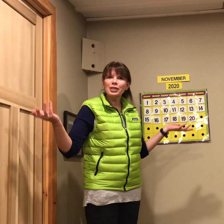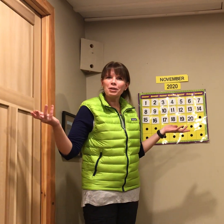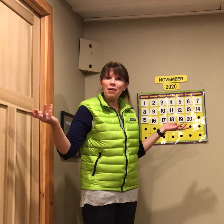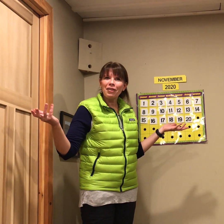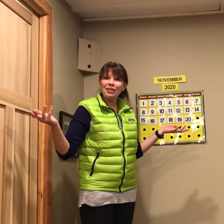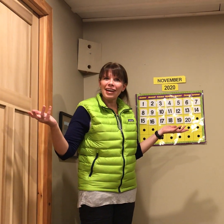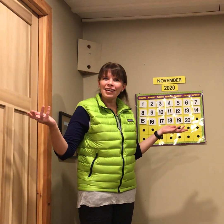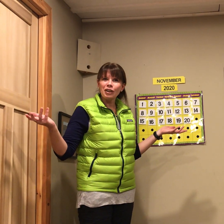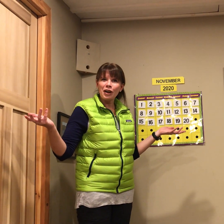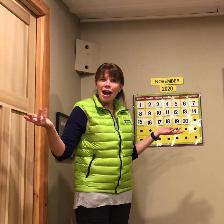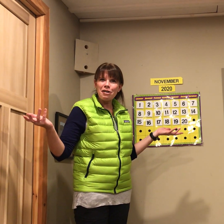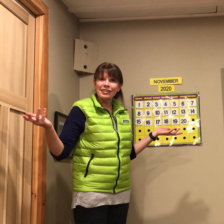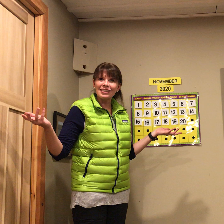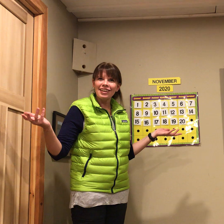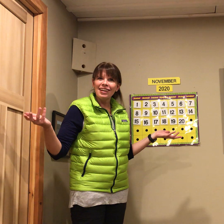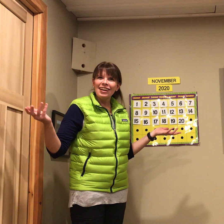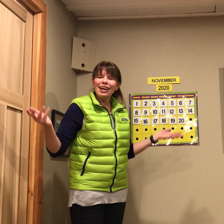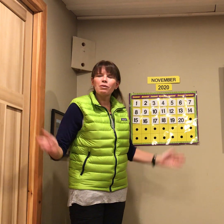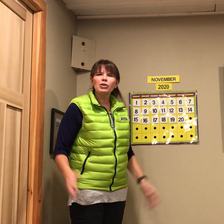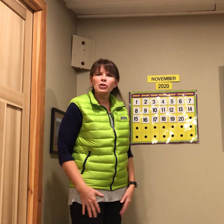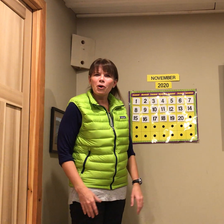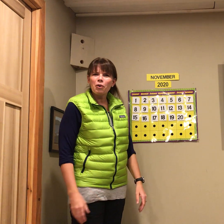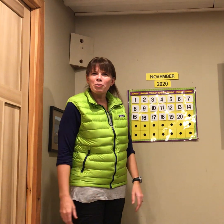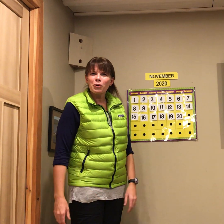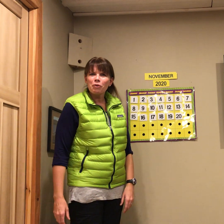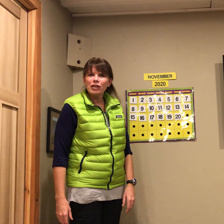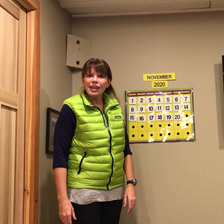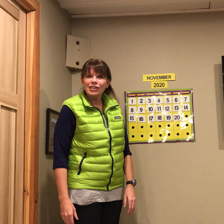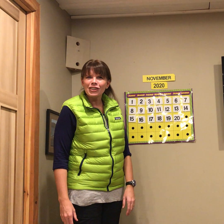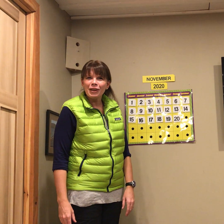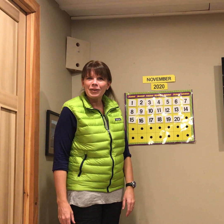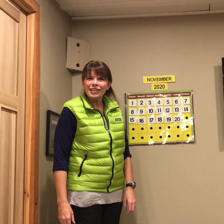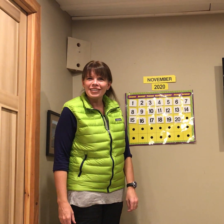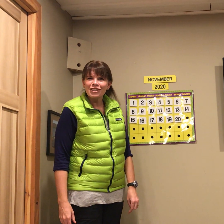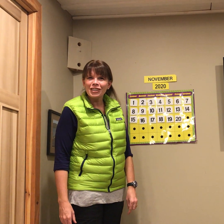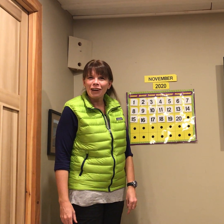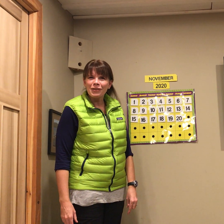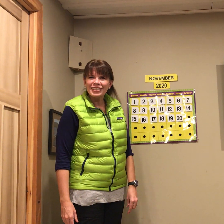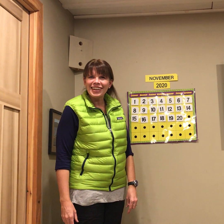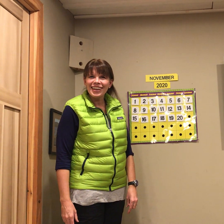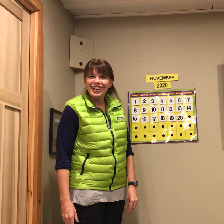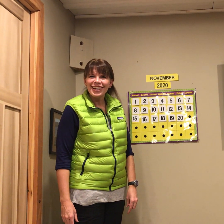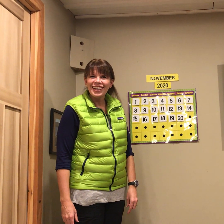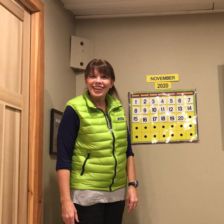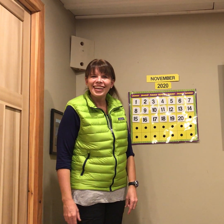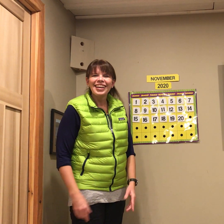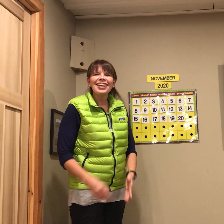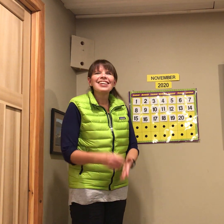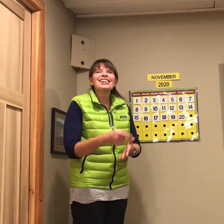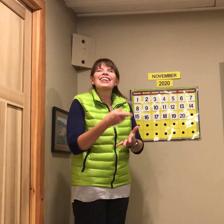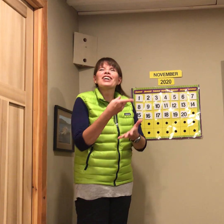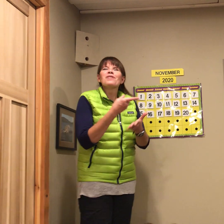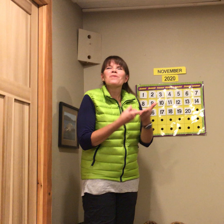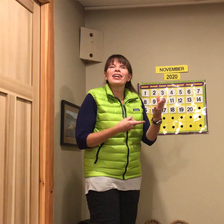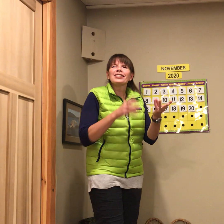the weather like at your house? It was so beautiful yesterday with the sunshine, wasn't it? What's